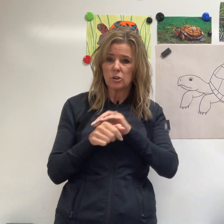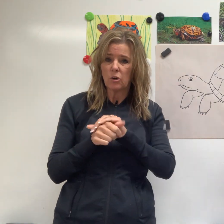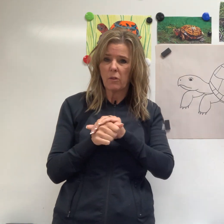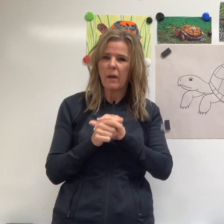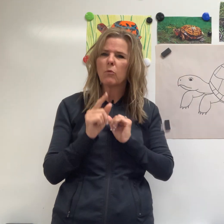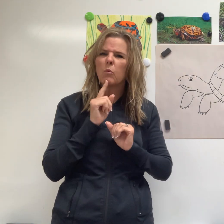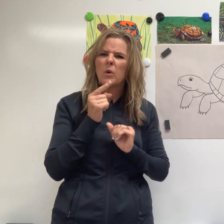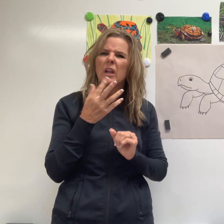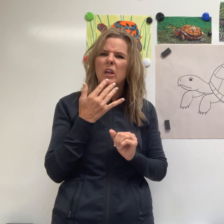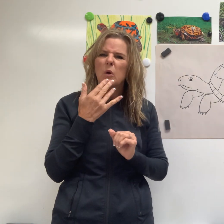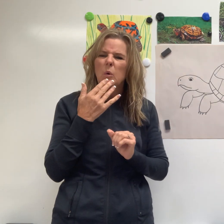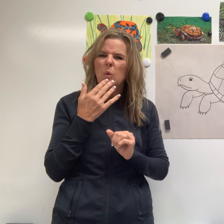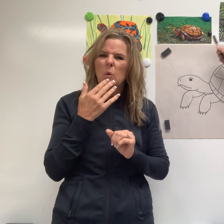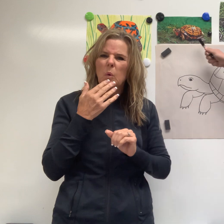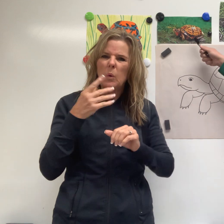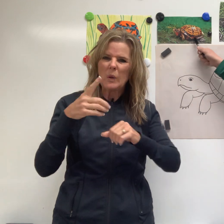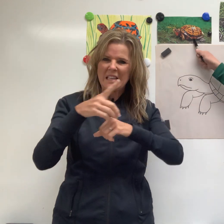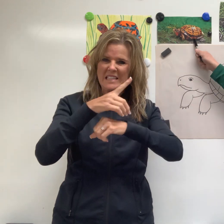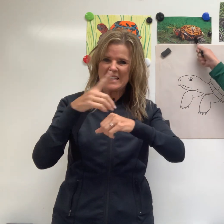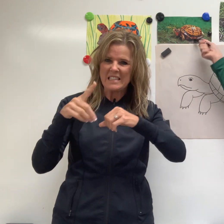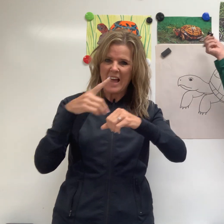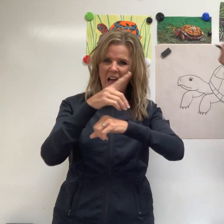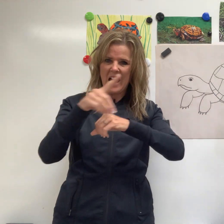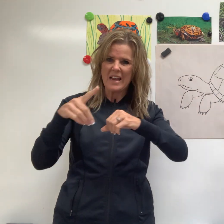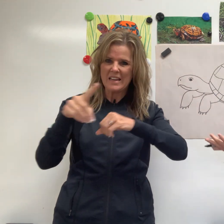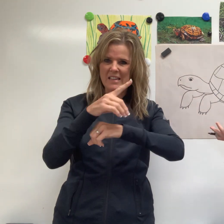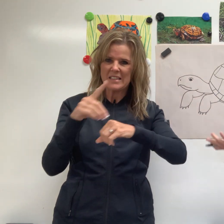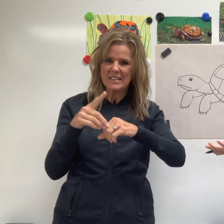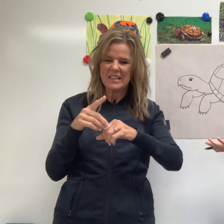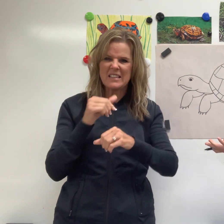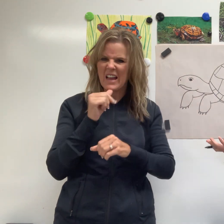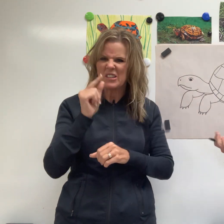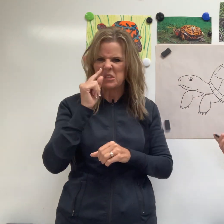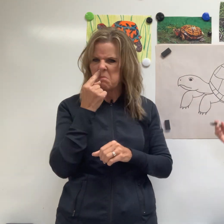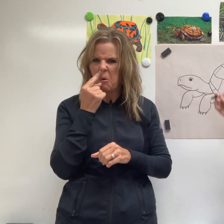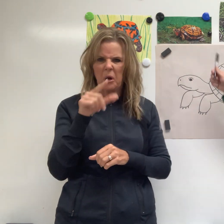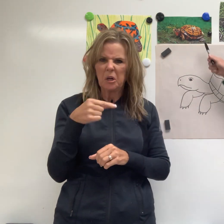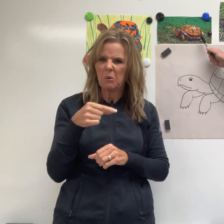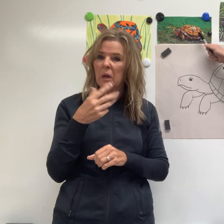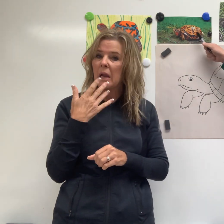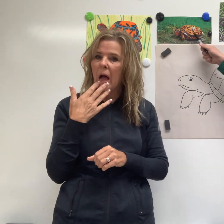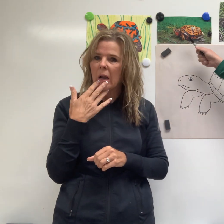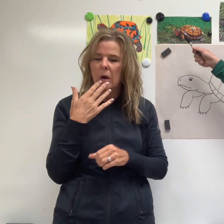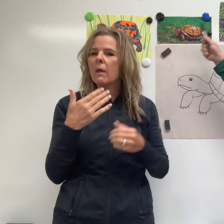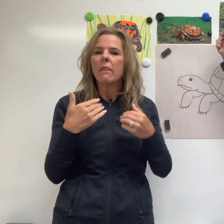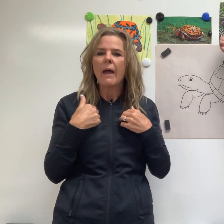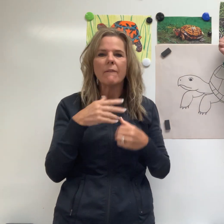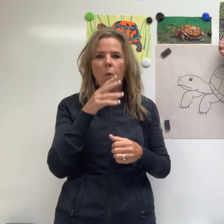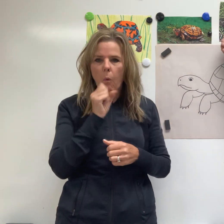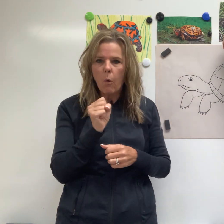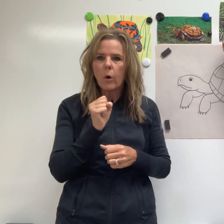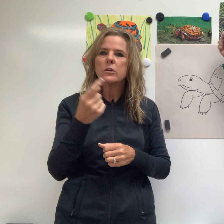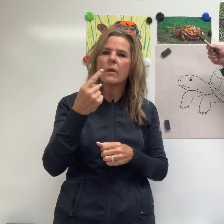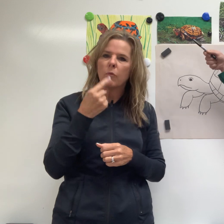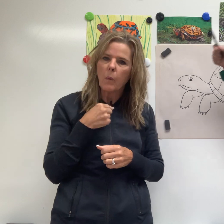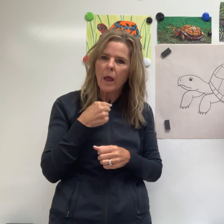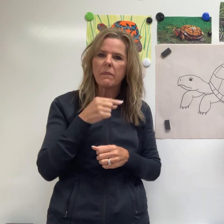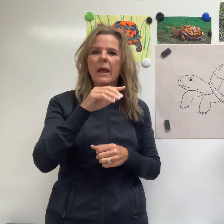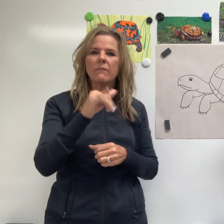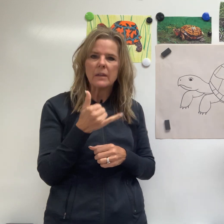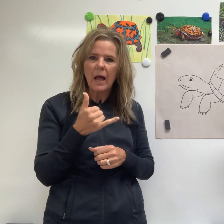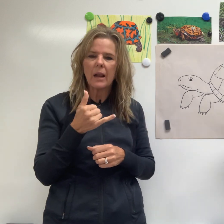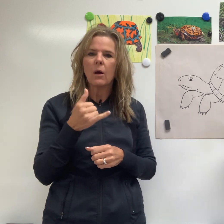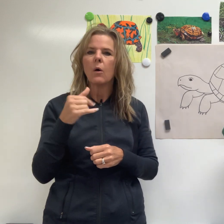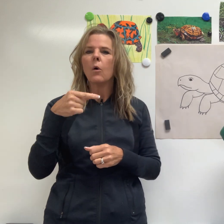designs on their back. And as you can see, they're not just plain boring green turtles. They have orange, they have red, they have